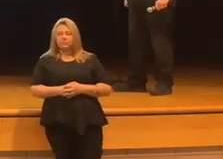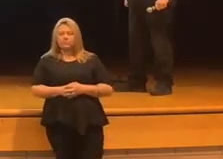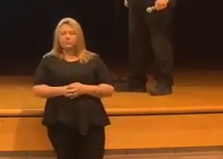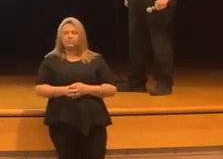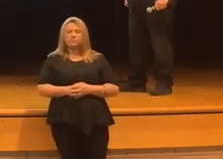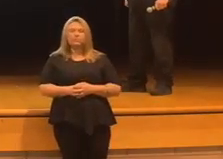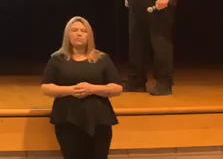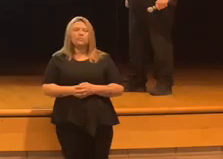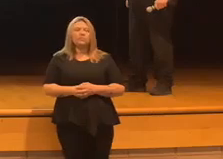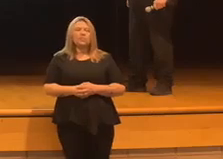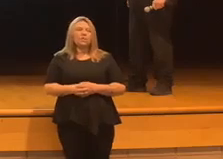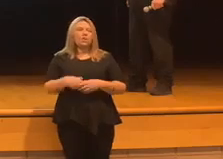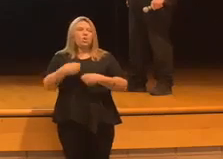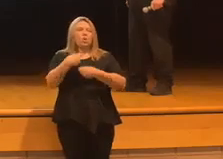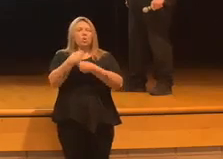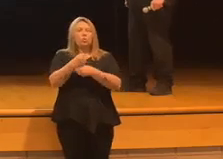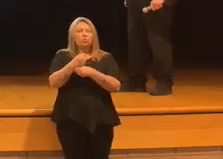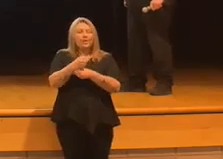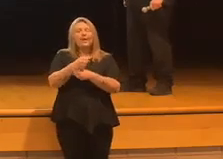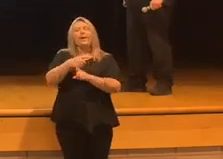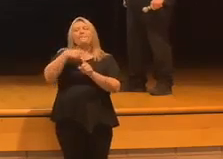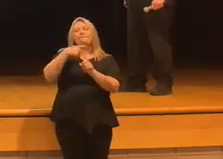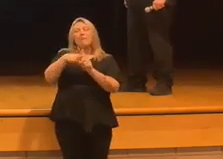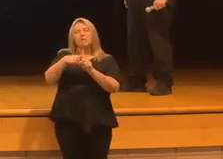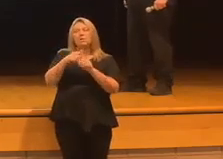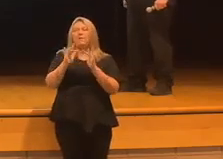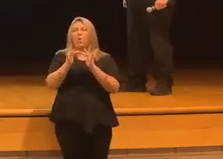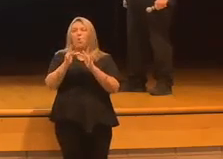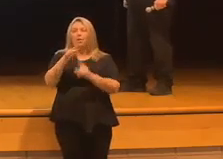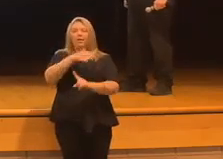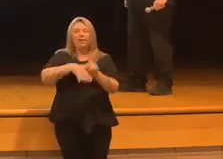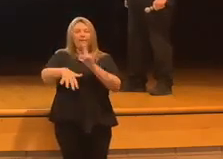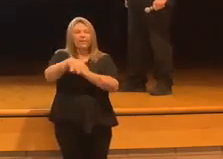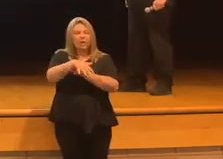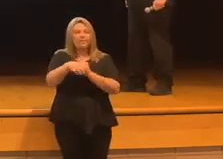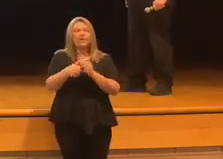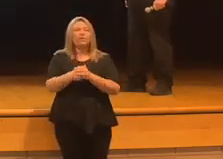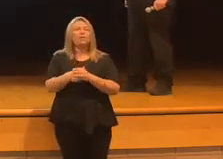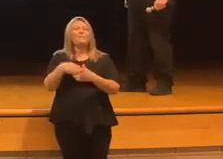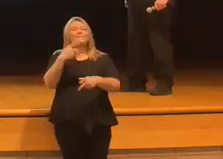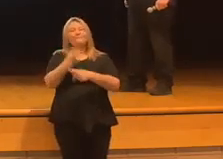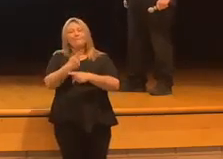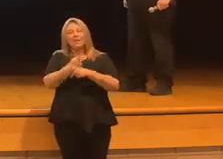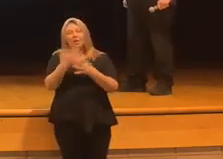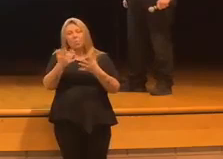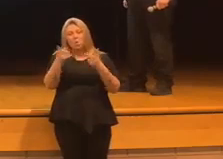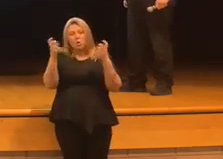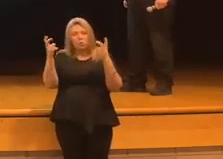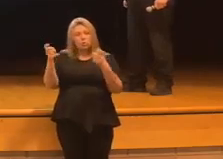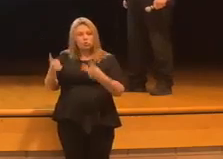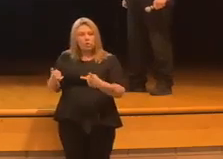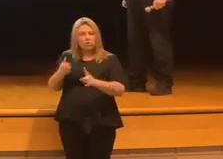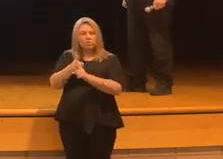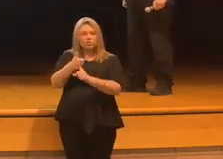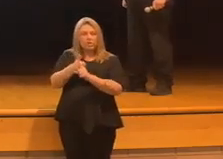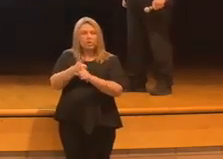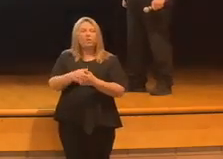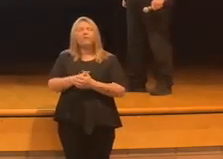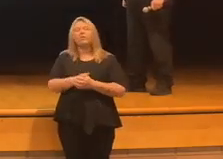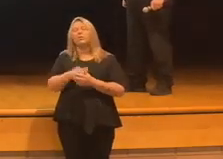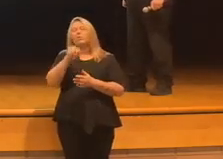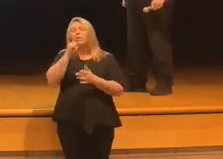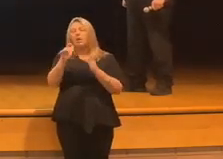It says, create a positive online environment. Be careful about what you share. Don't